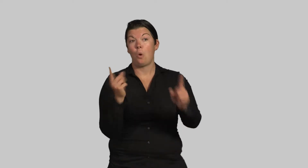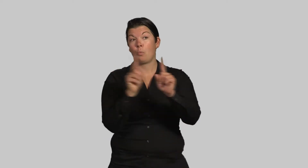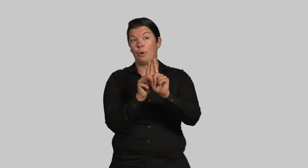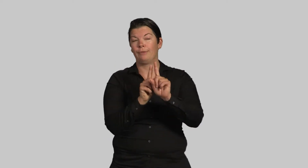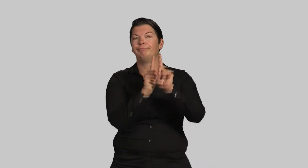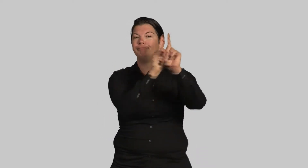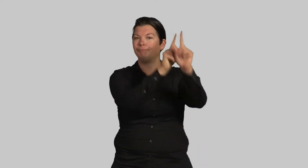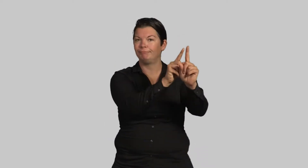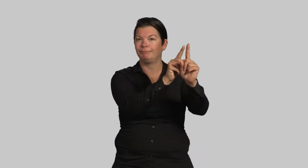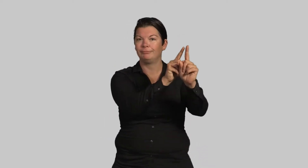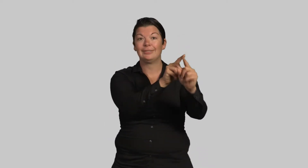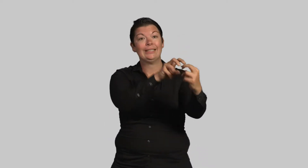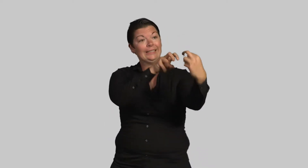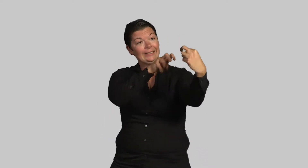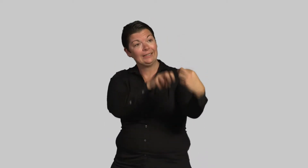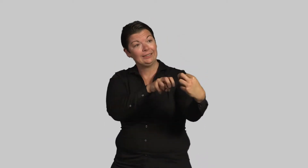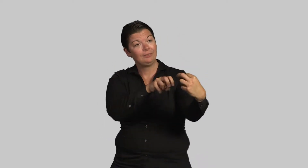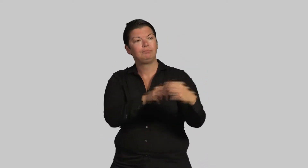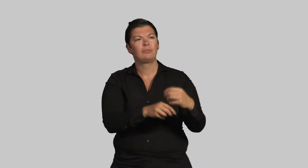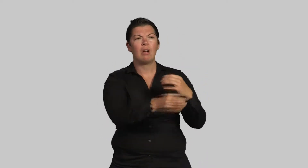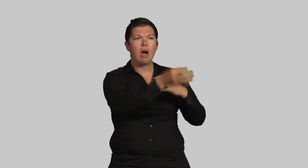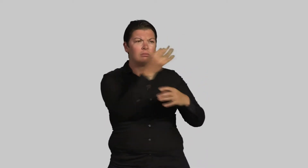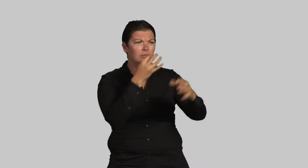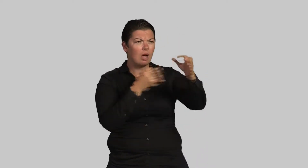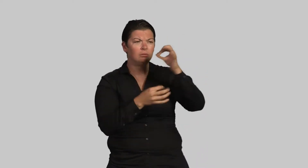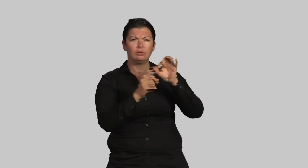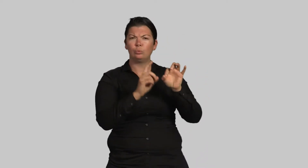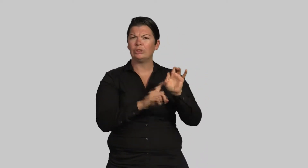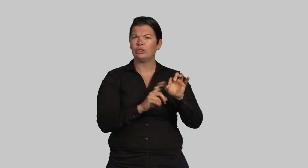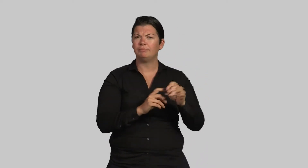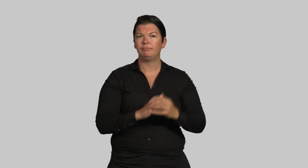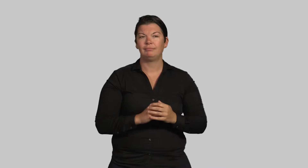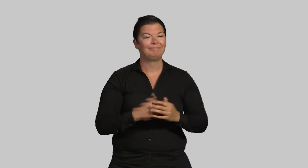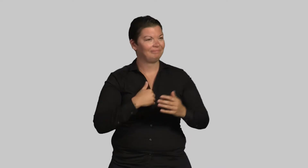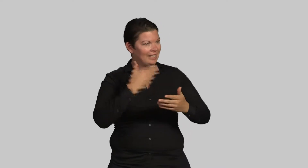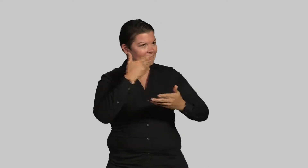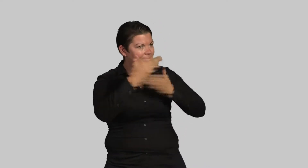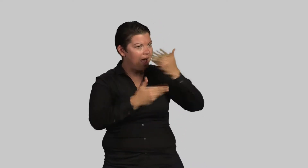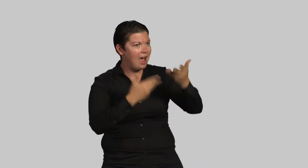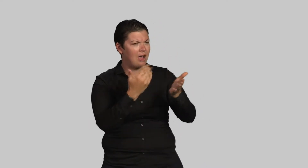A triage nurse will call you up to find why you are there.